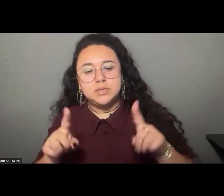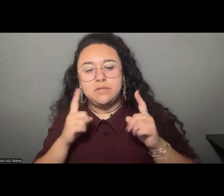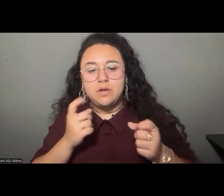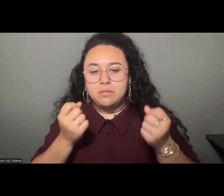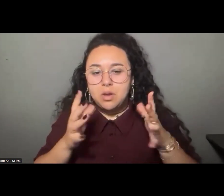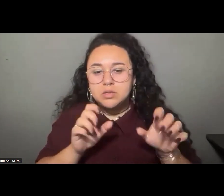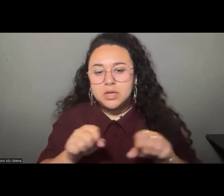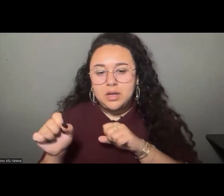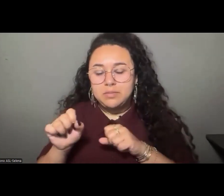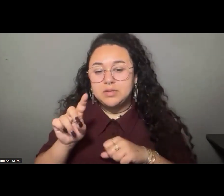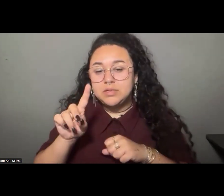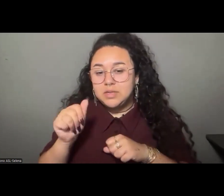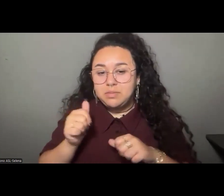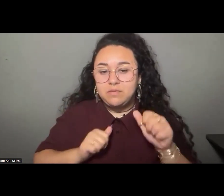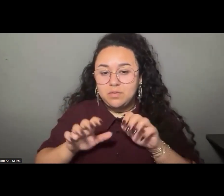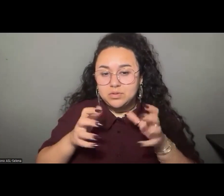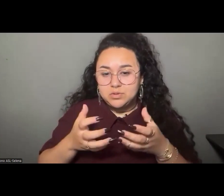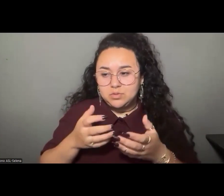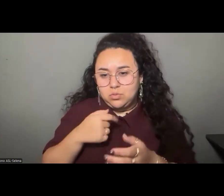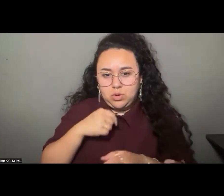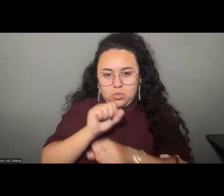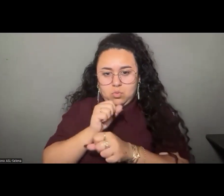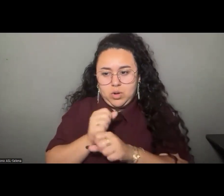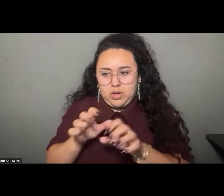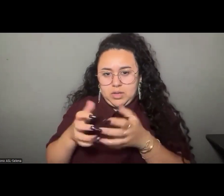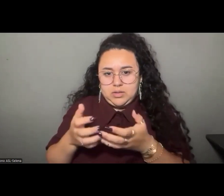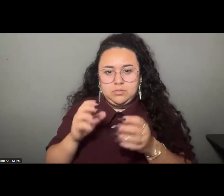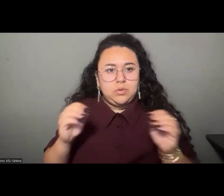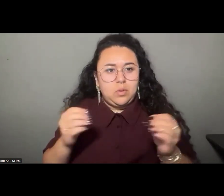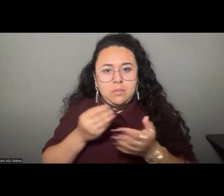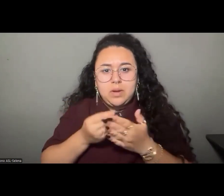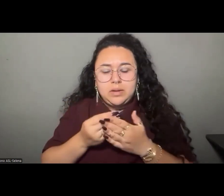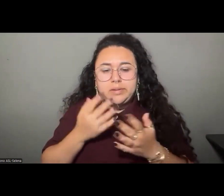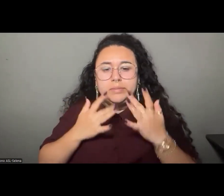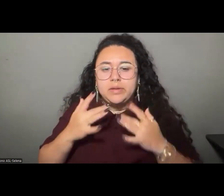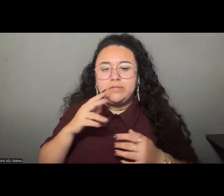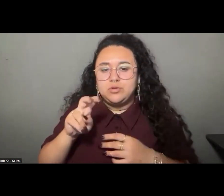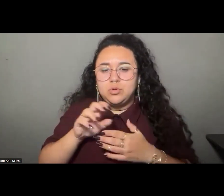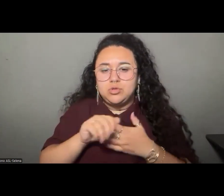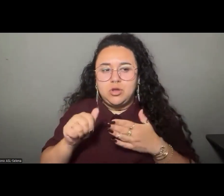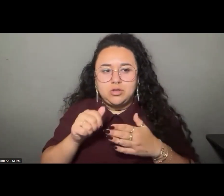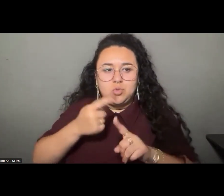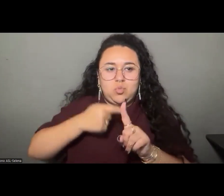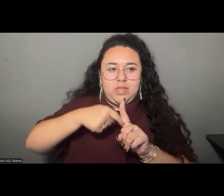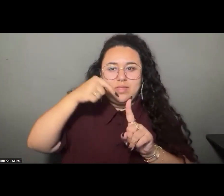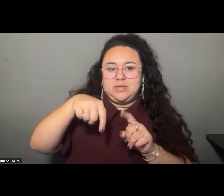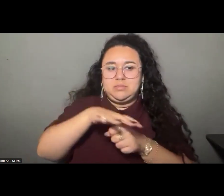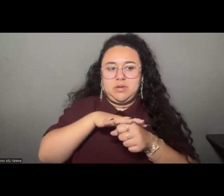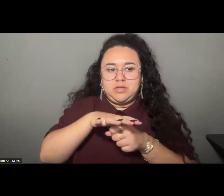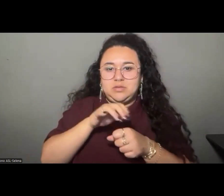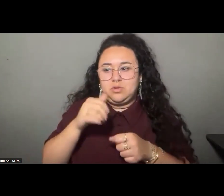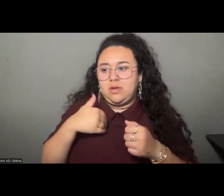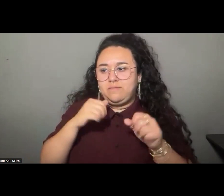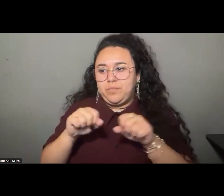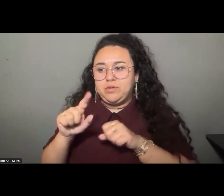group, right? Who is working class? We didn't have money. We're like, we barely have the $200 for the space, right? We don't have the ability